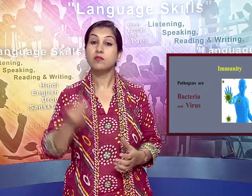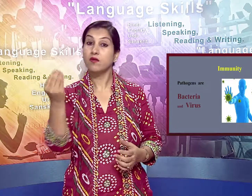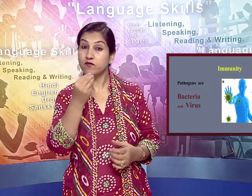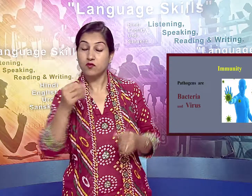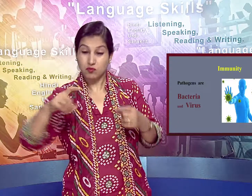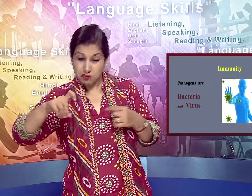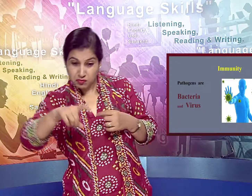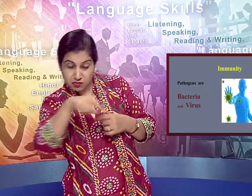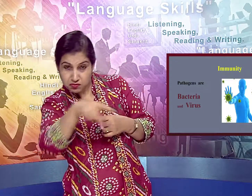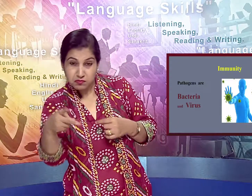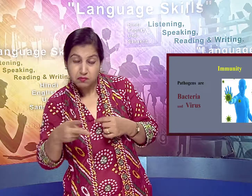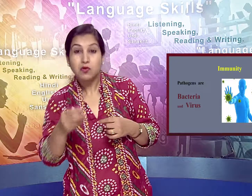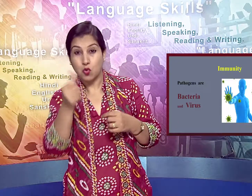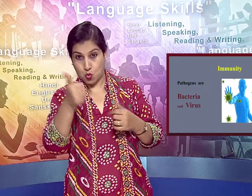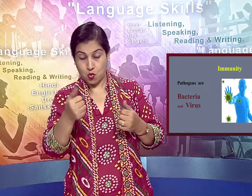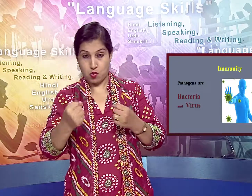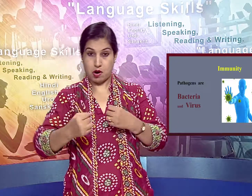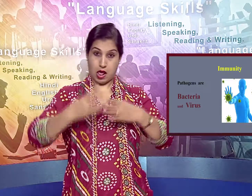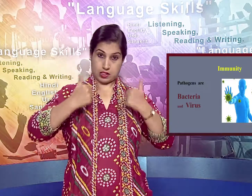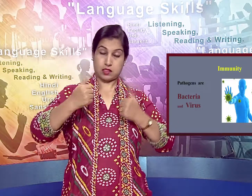Few bacteria are good for our health,